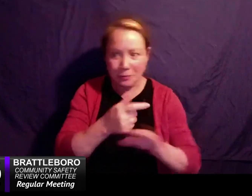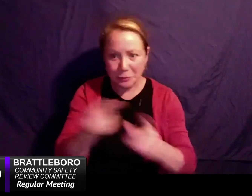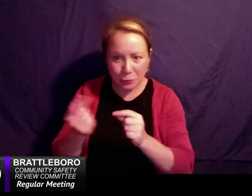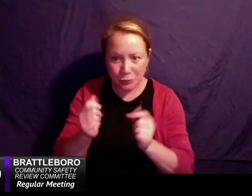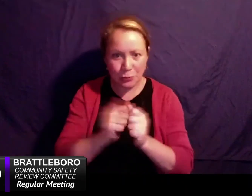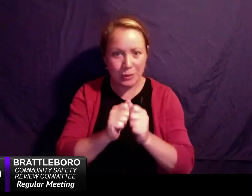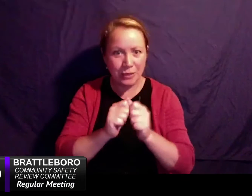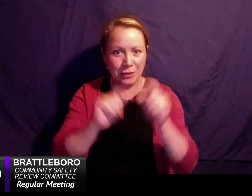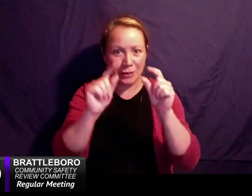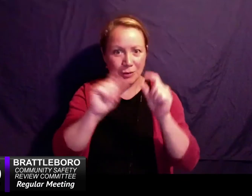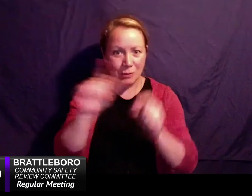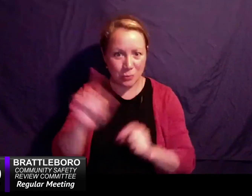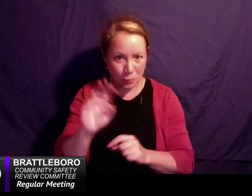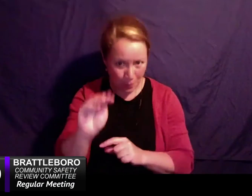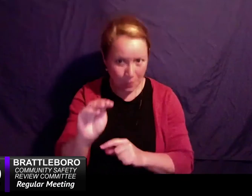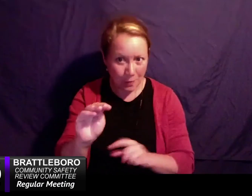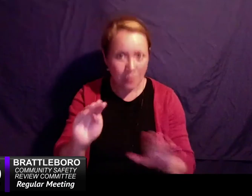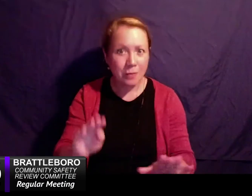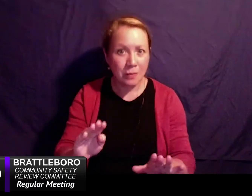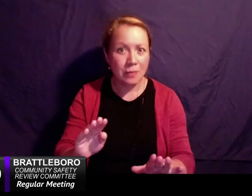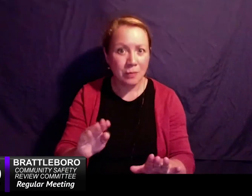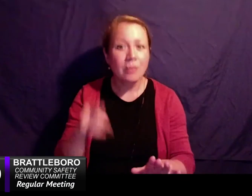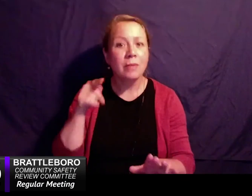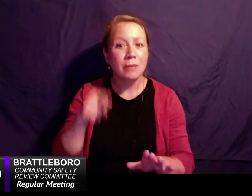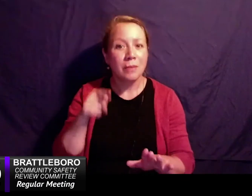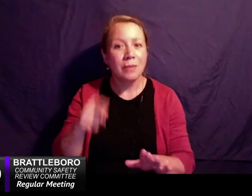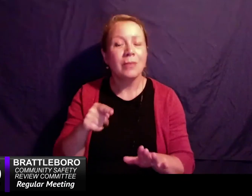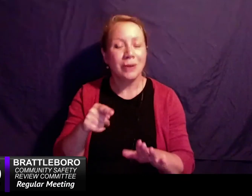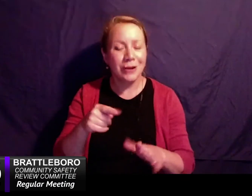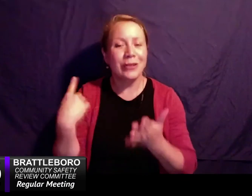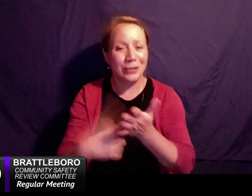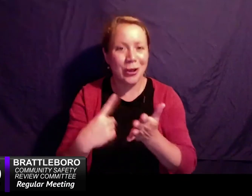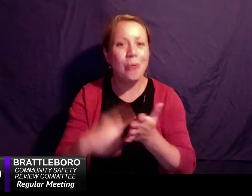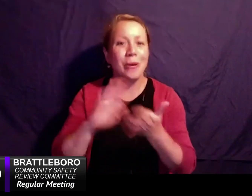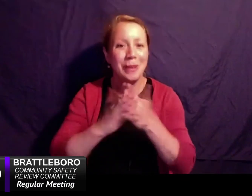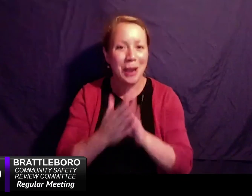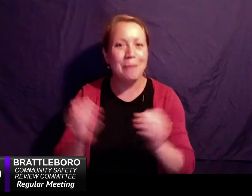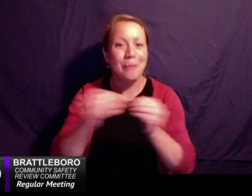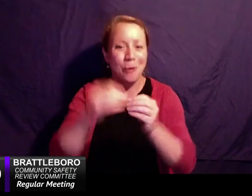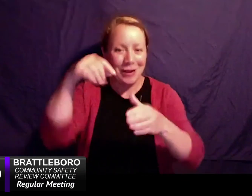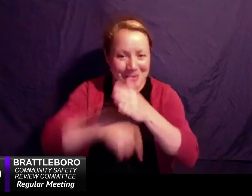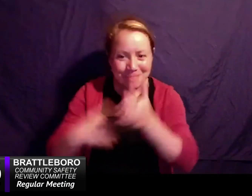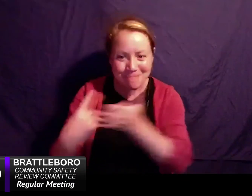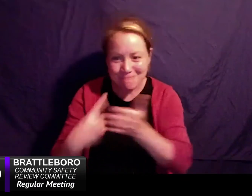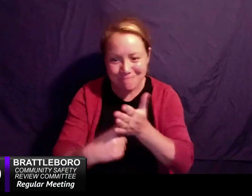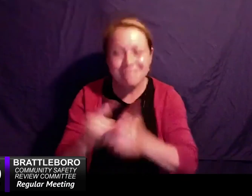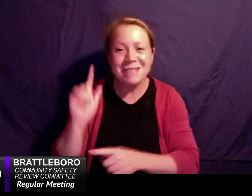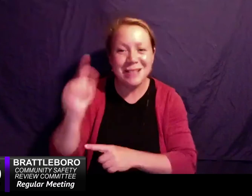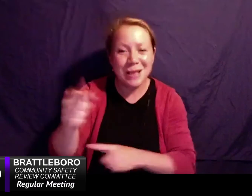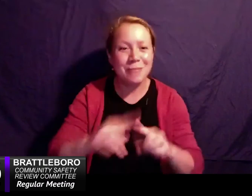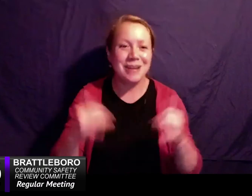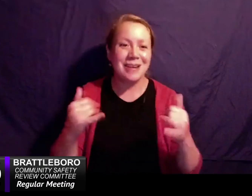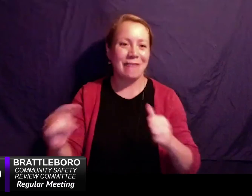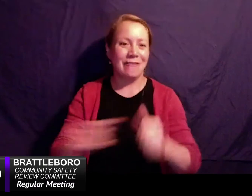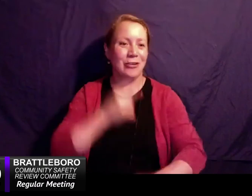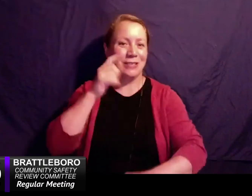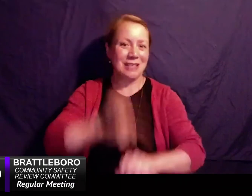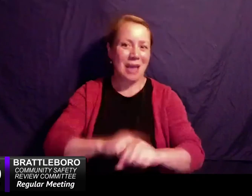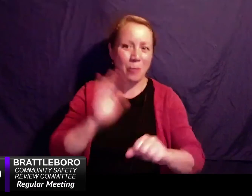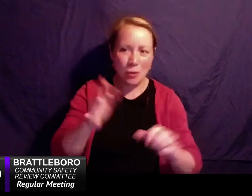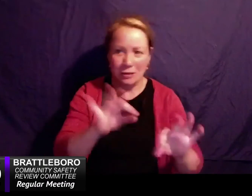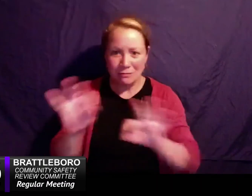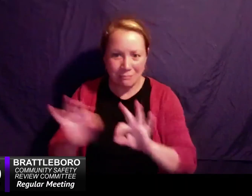think the content will get juicier as we continue, but in this meeting, we're gonna be doing a lot of